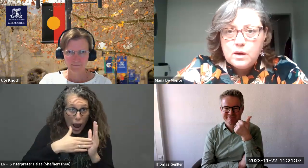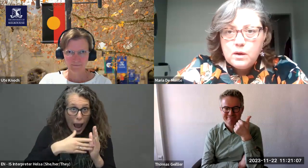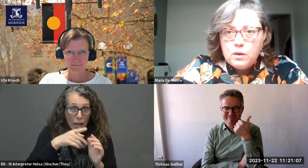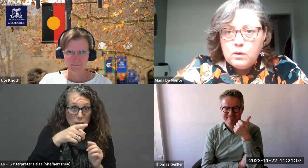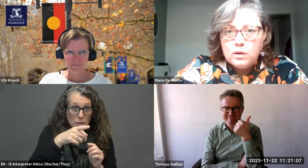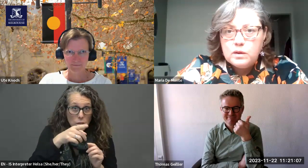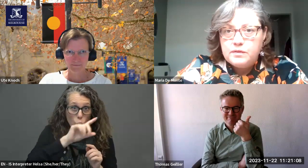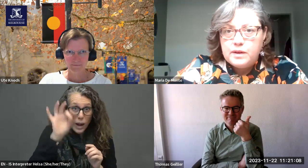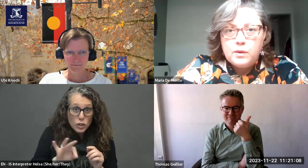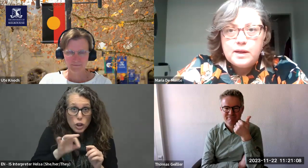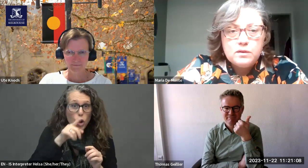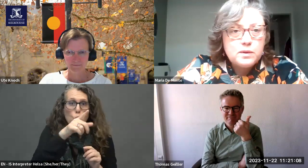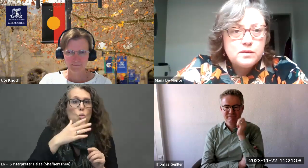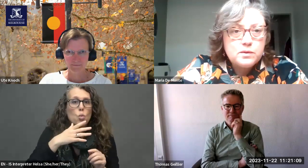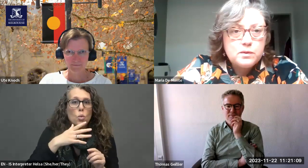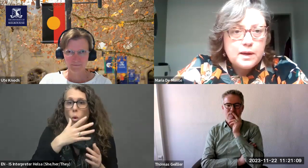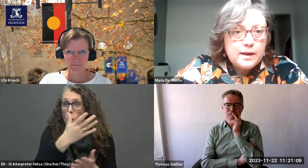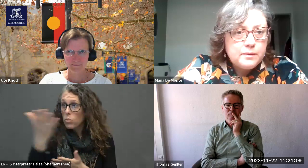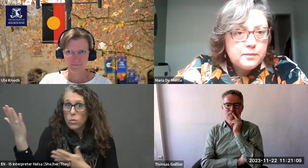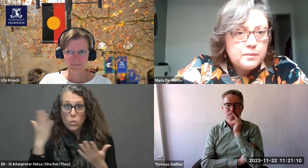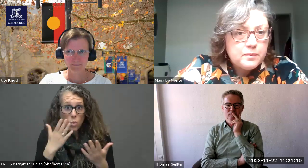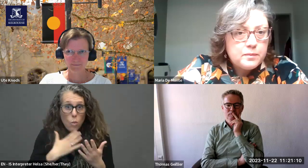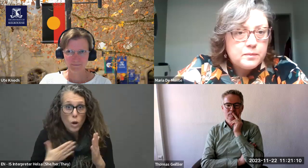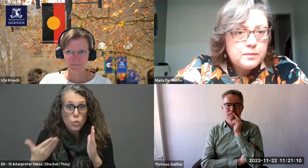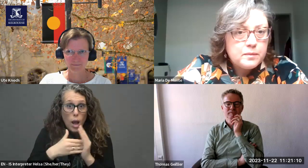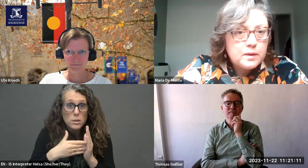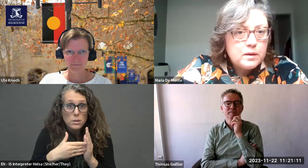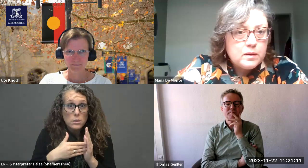questions or if anyone else wants to add.